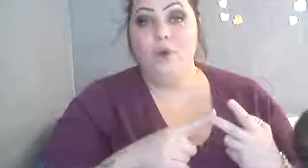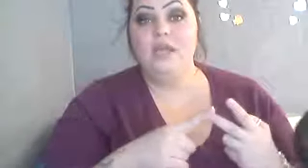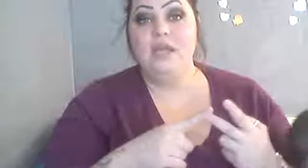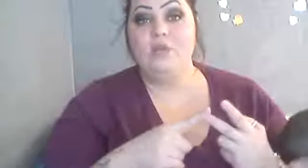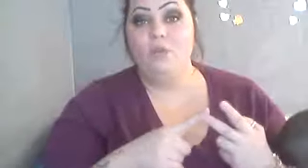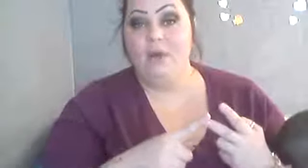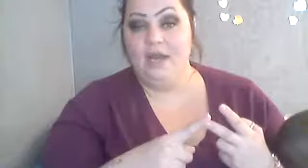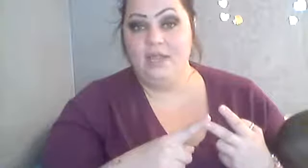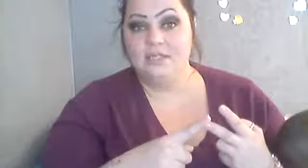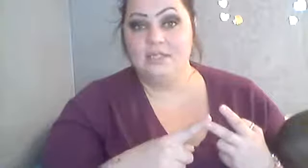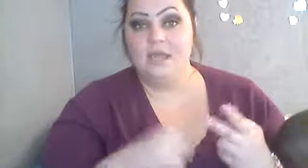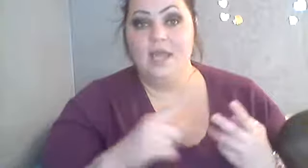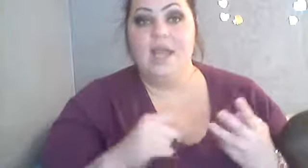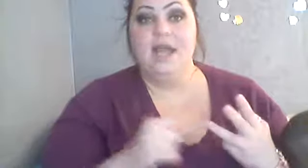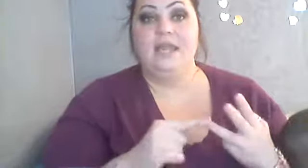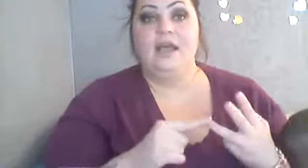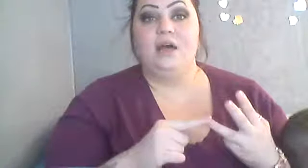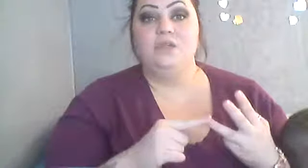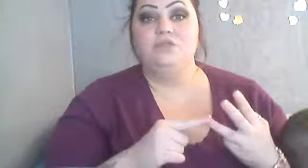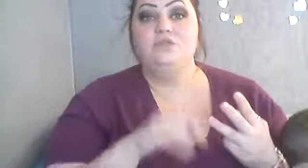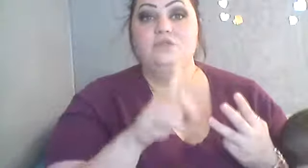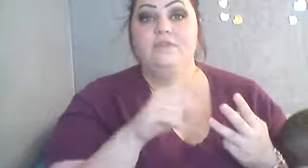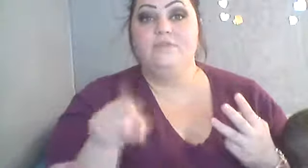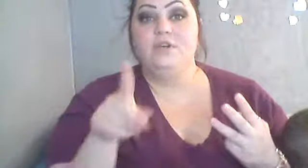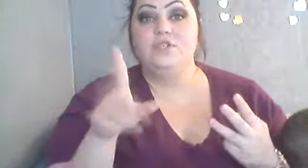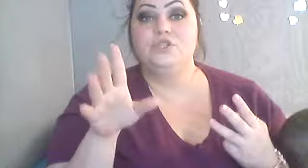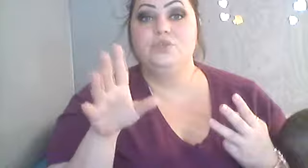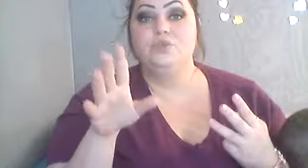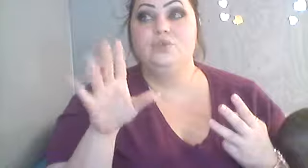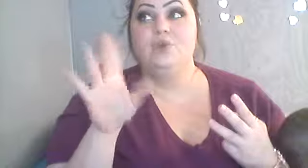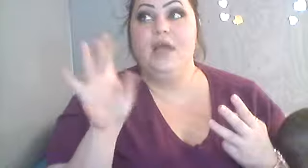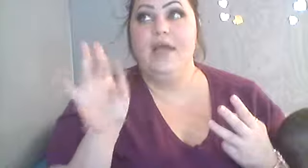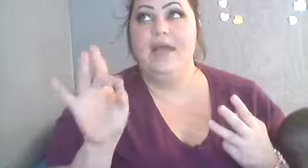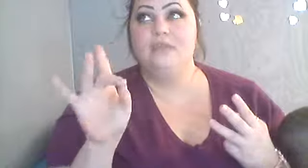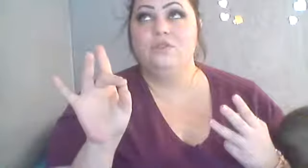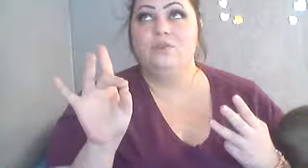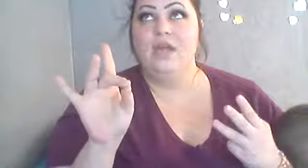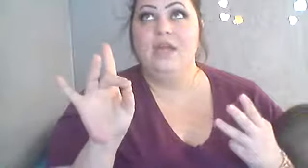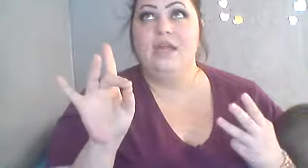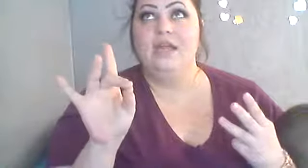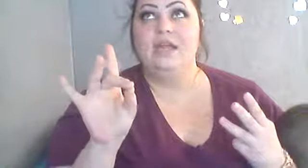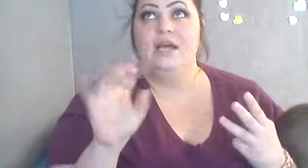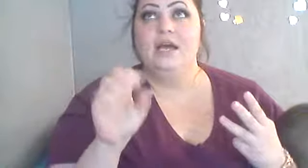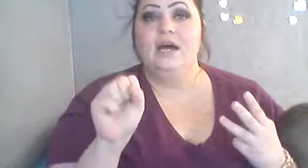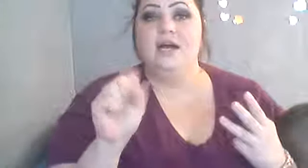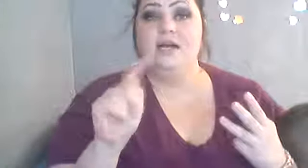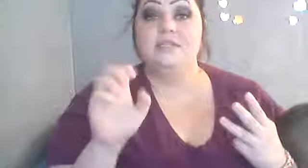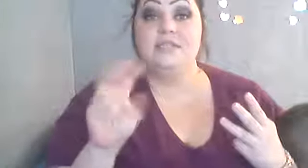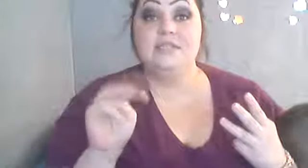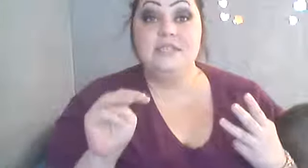coding and robotics. And then I also do the first through eighth grade